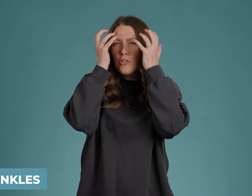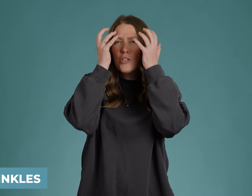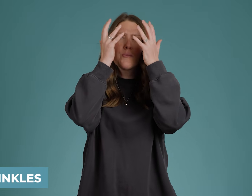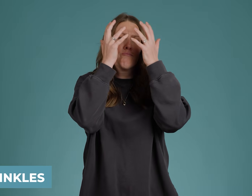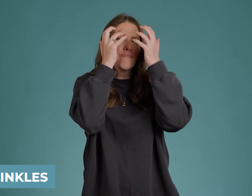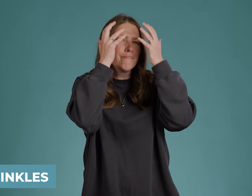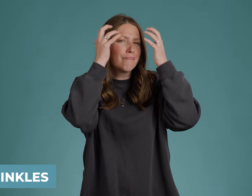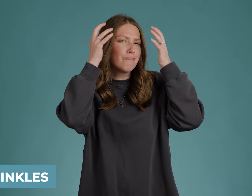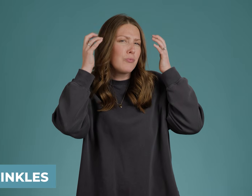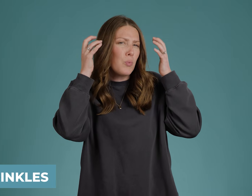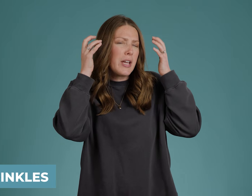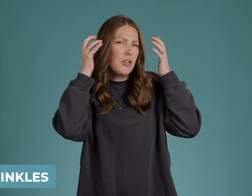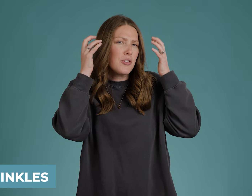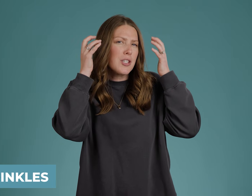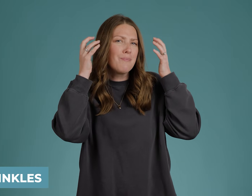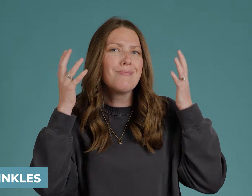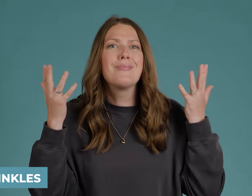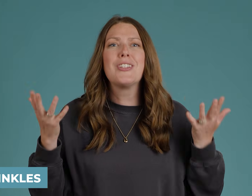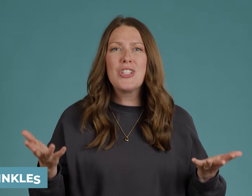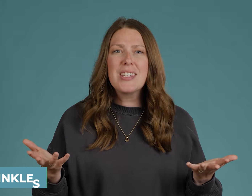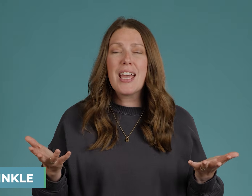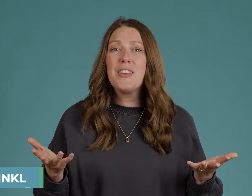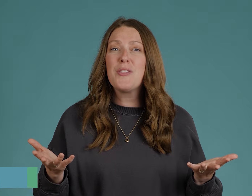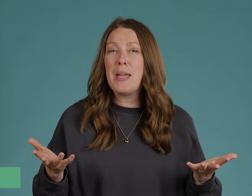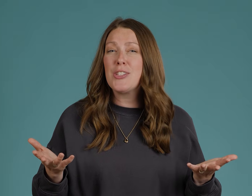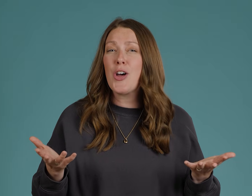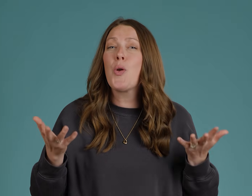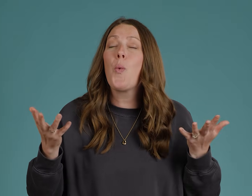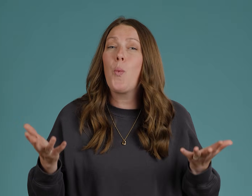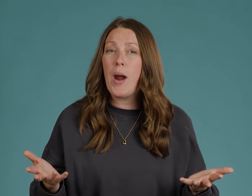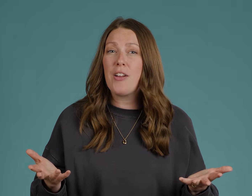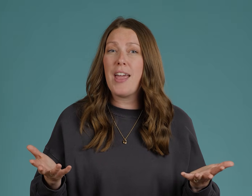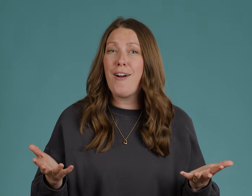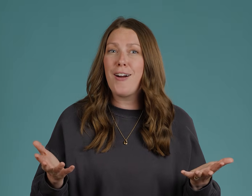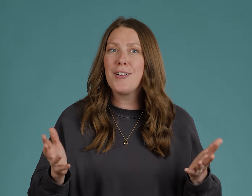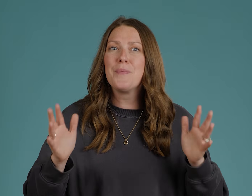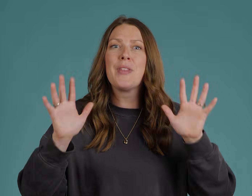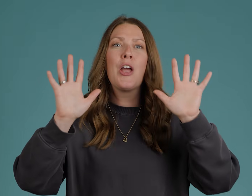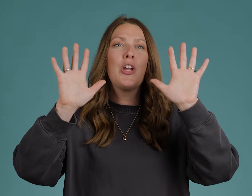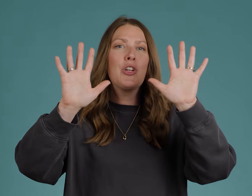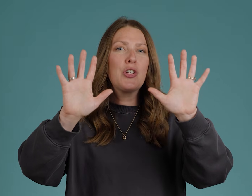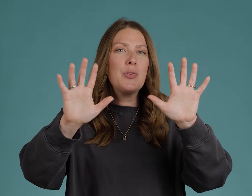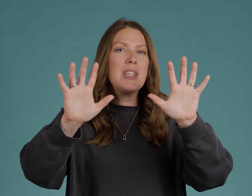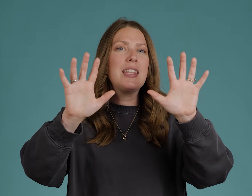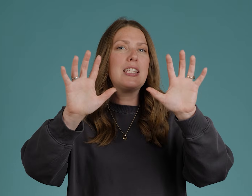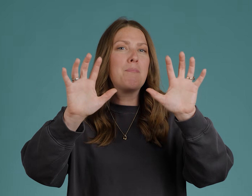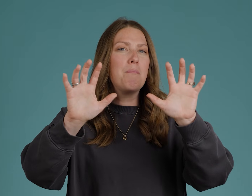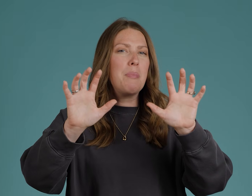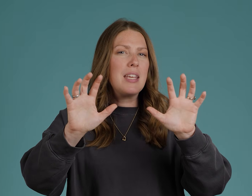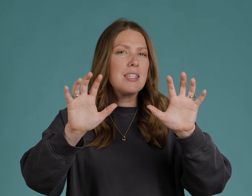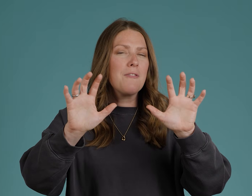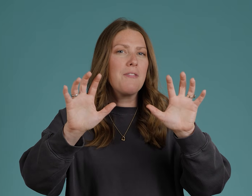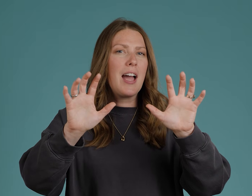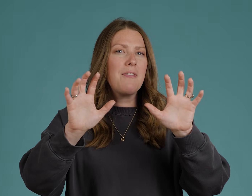Wrinkles. Wrinkles. Just kind of depends on where they are. You're using these bent 5